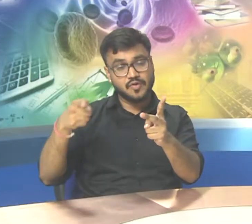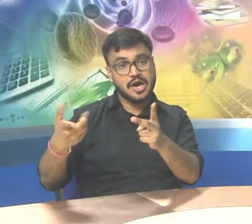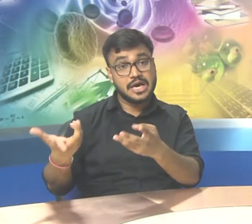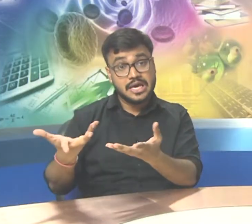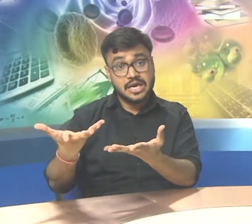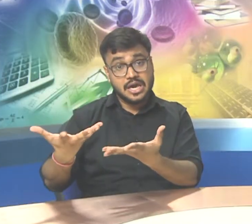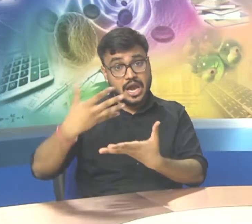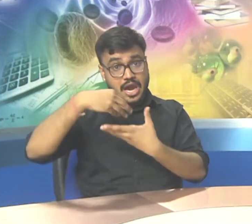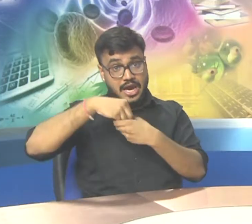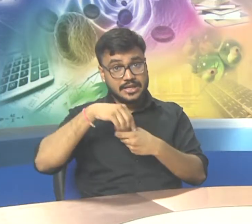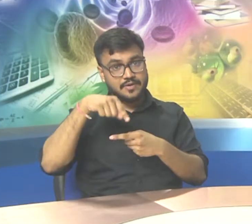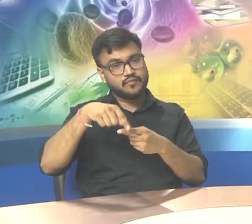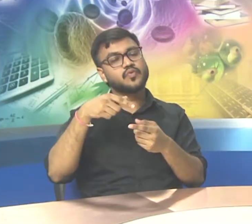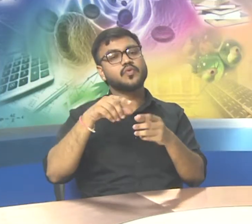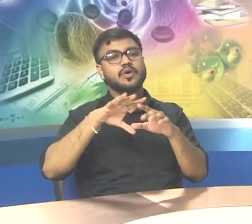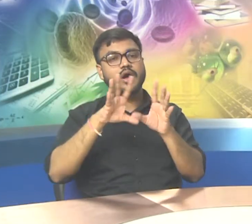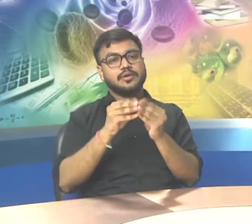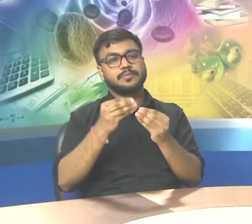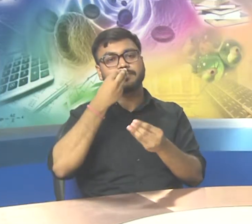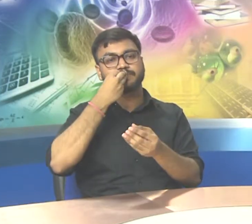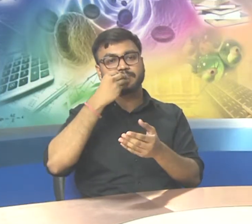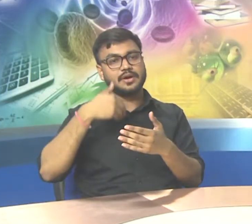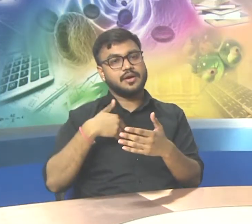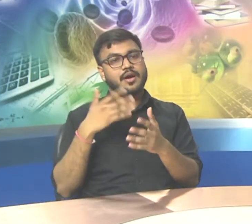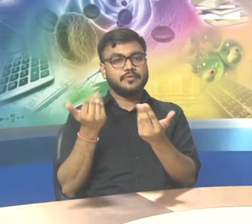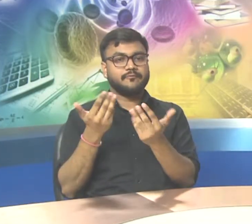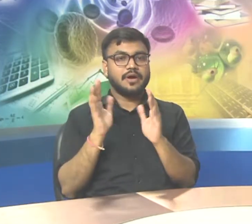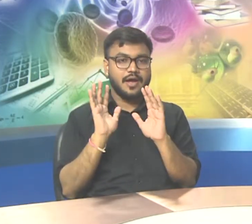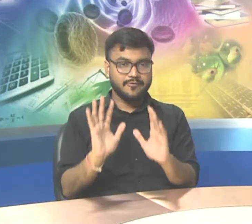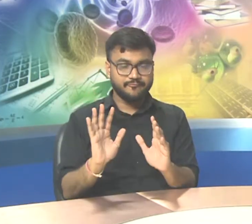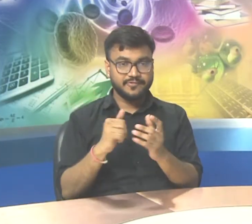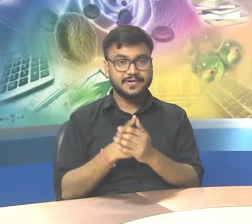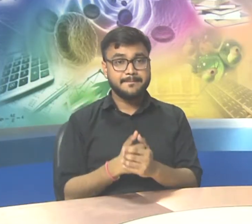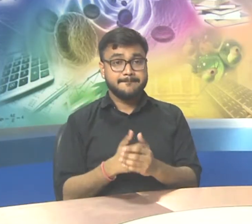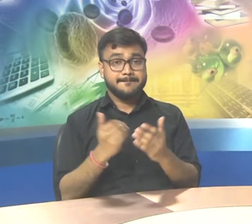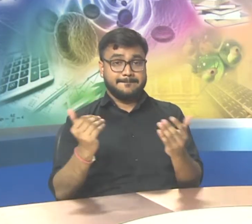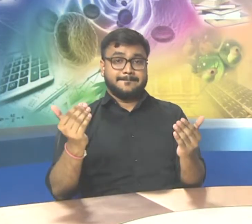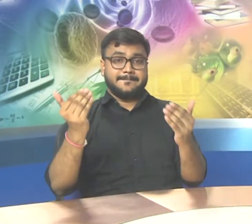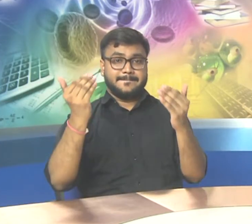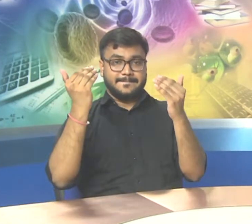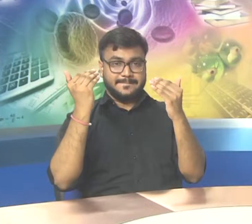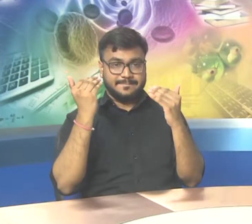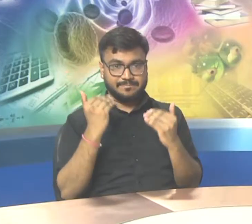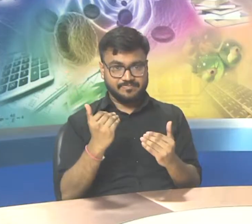carbohydrates in sugar, jaggery, fruit, honey and milk.